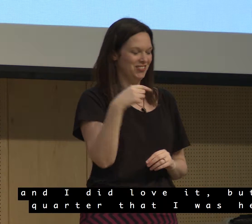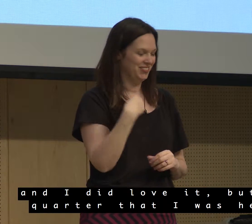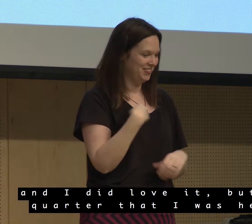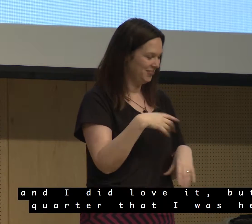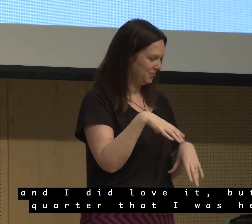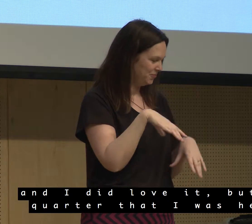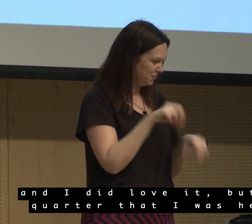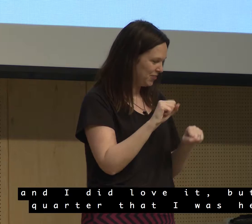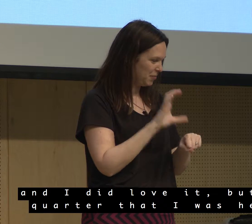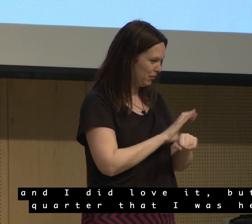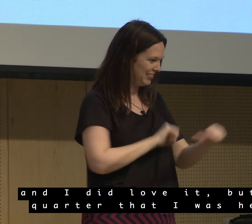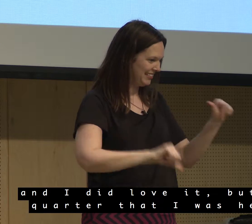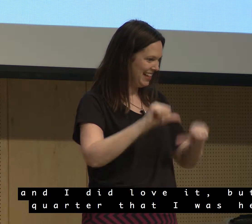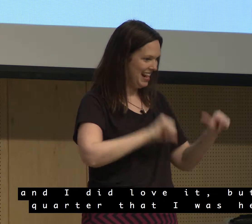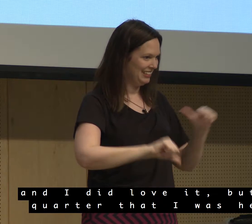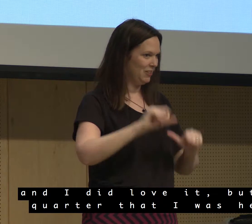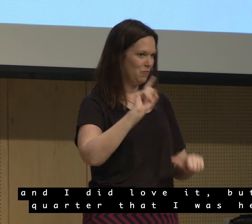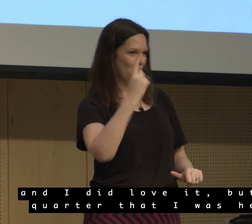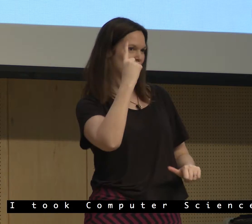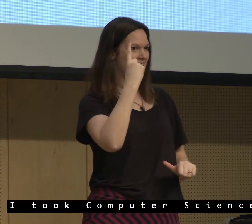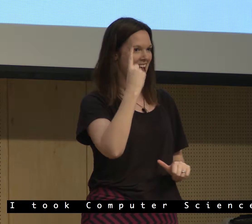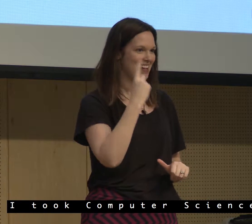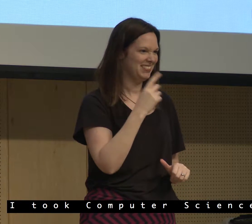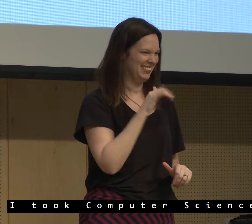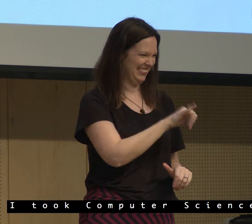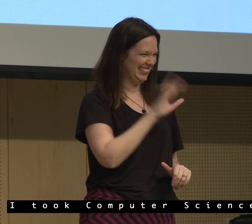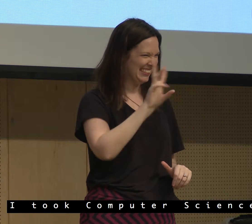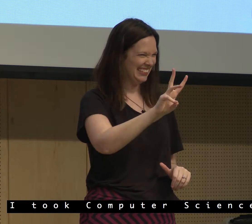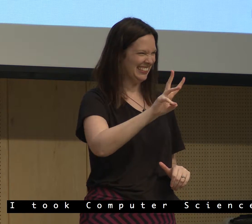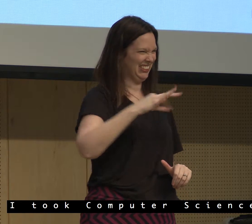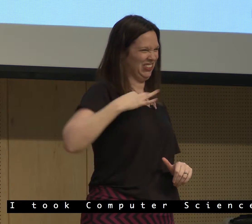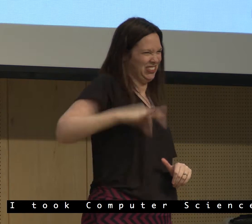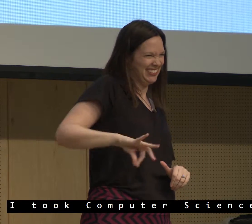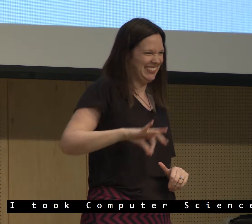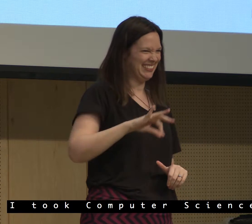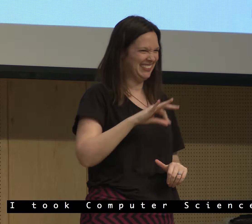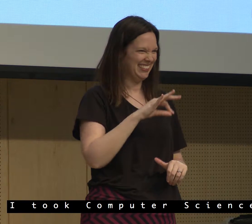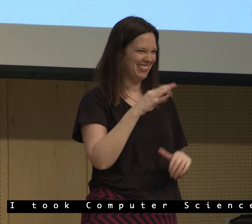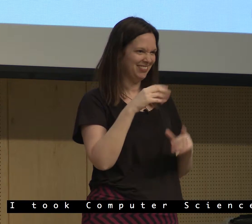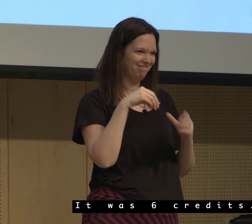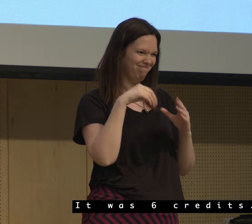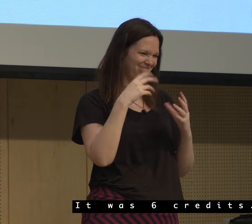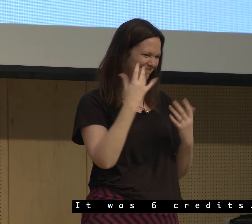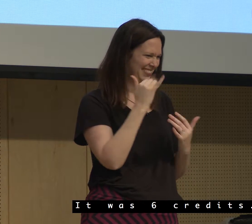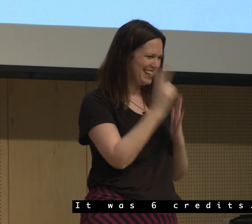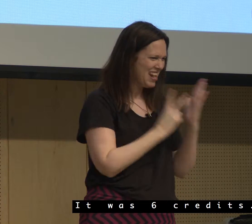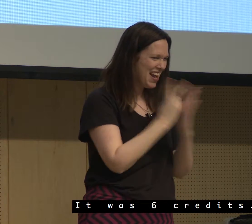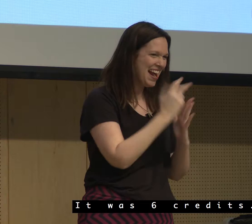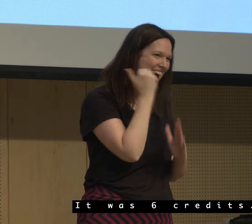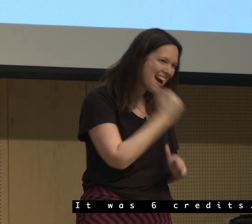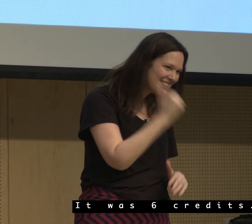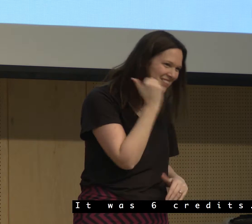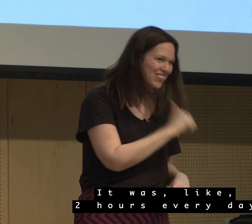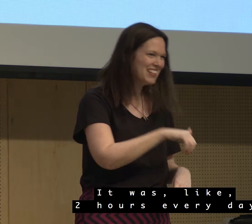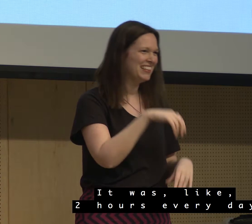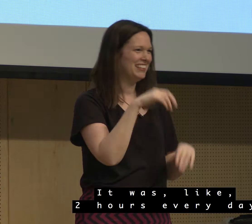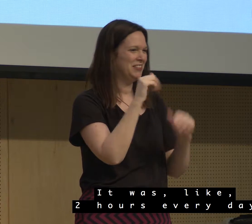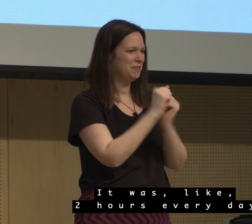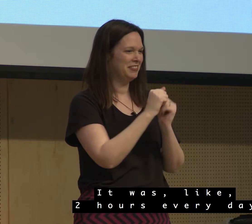it. But that quarter that I was here, I took Computer Science 1. It was 6 credits. It was like